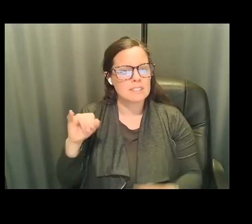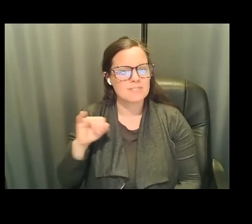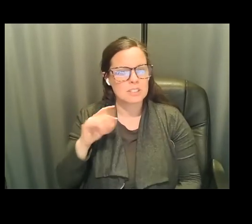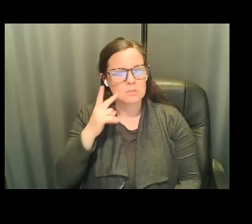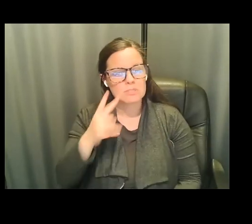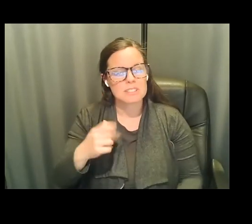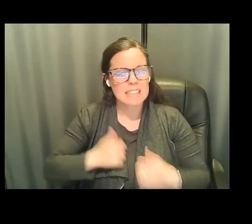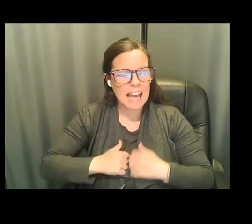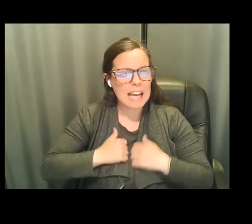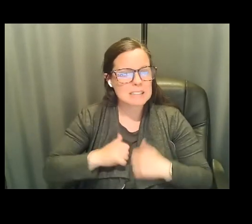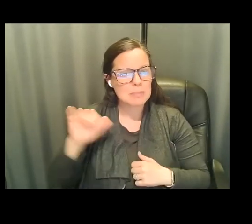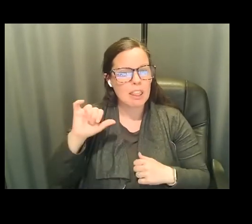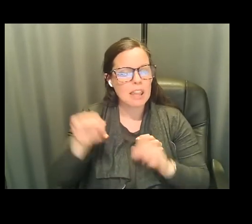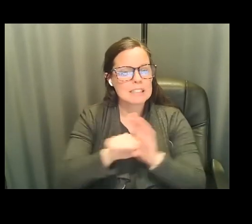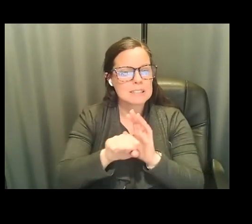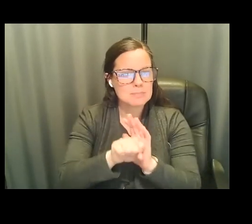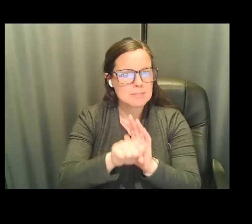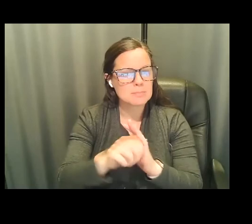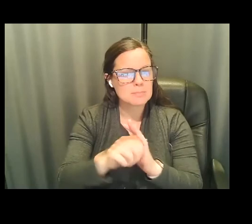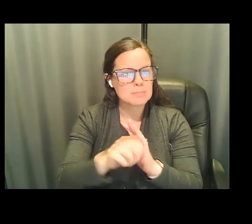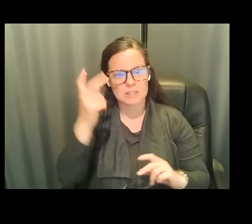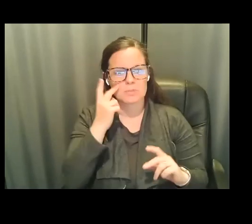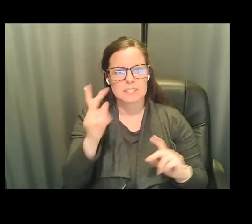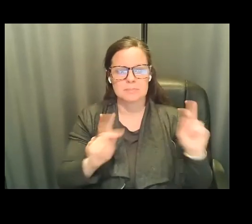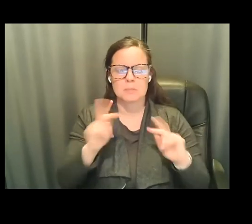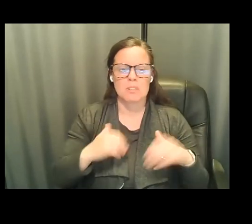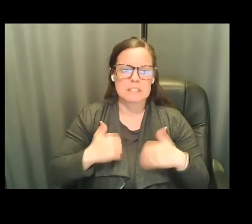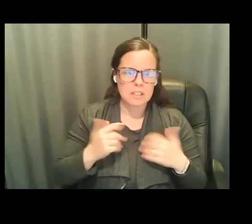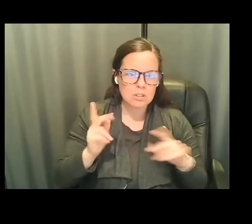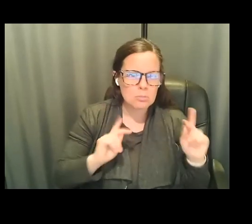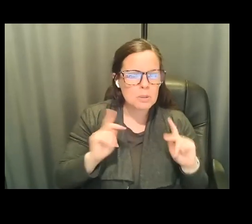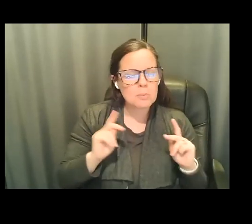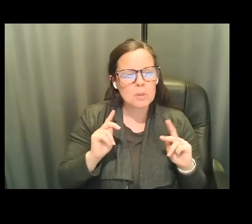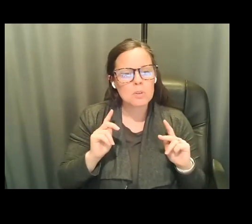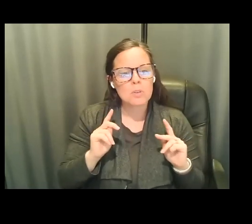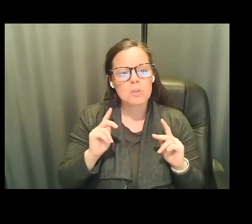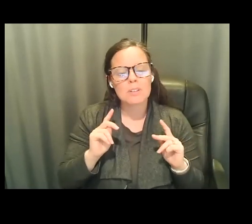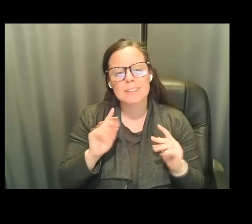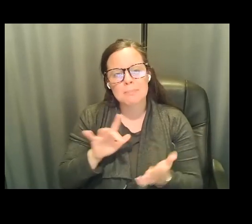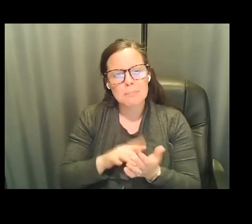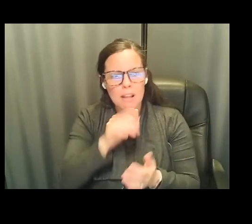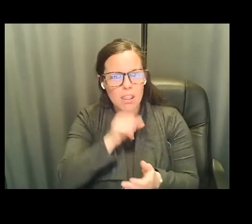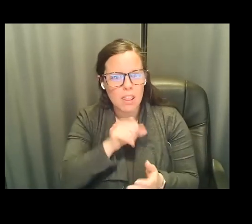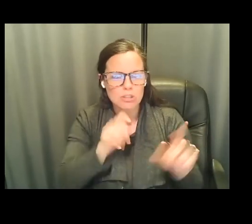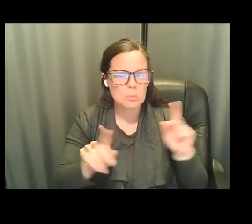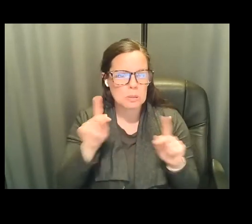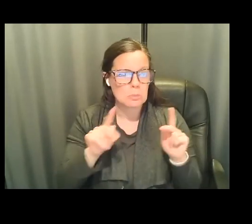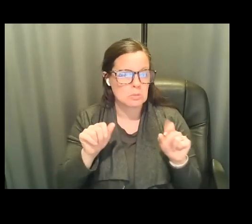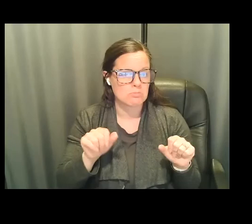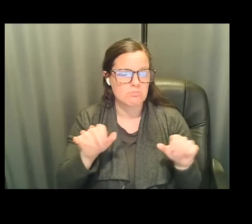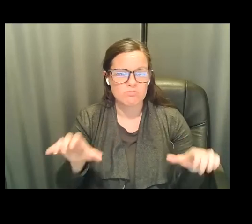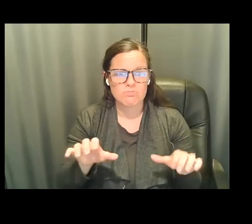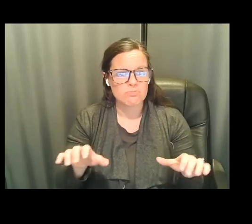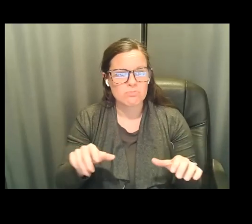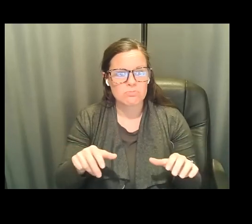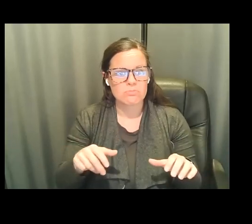asthma-like symptoms because we see people that maybe younger people and even middle-aged people that could do easily 2 miles